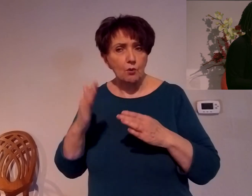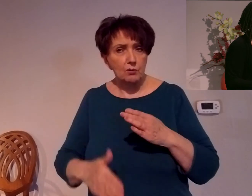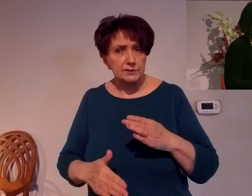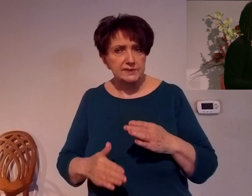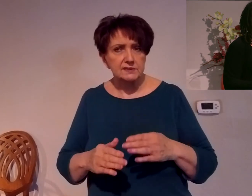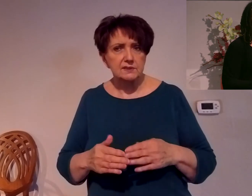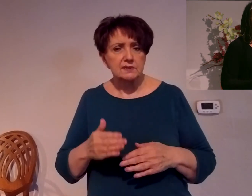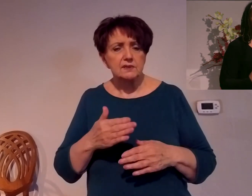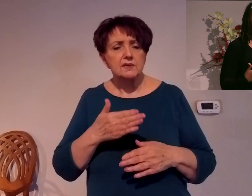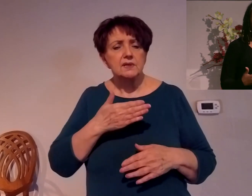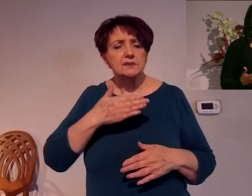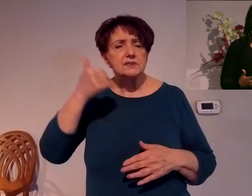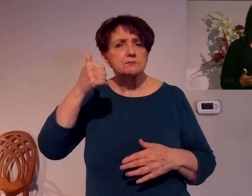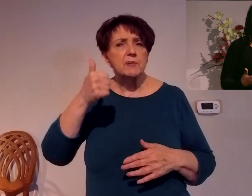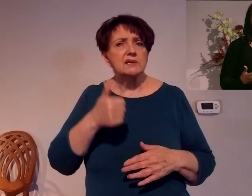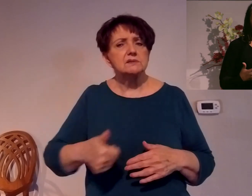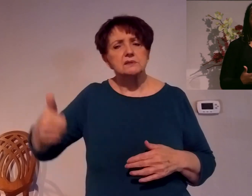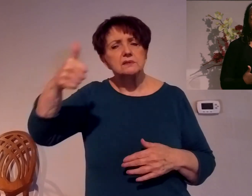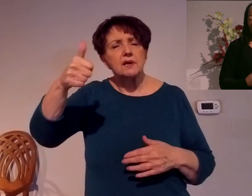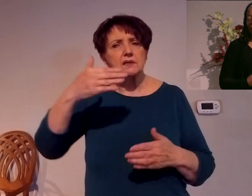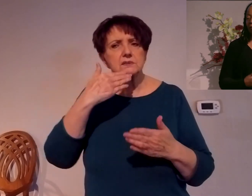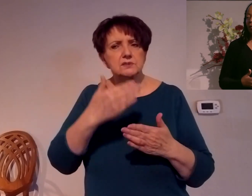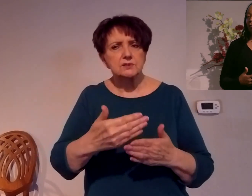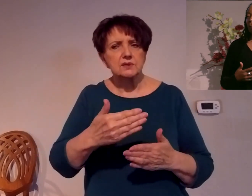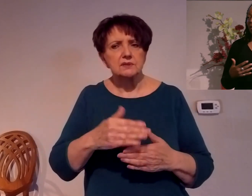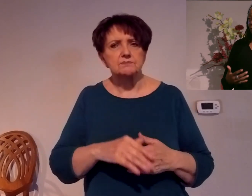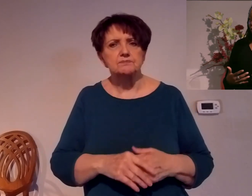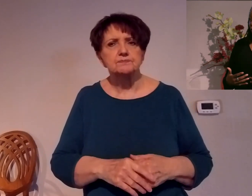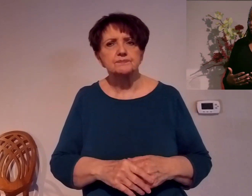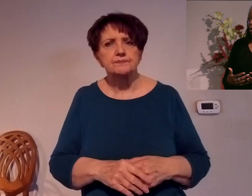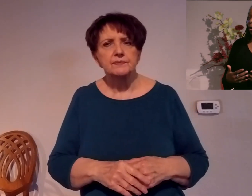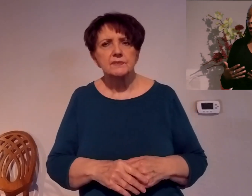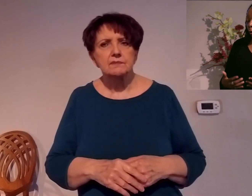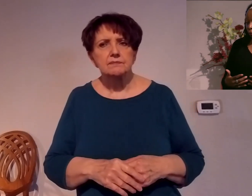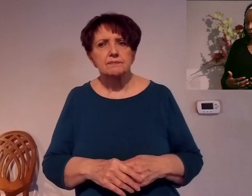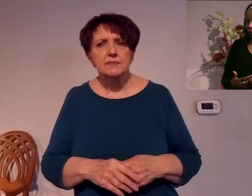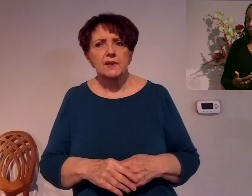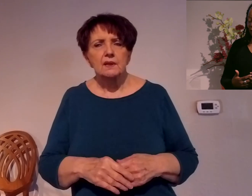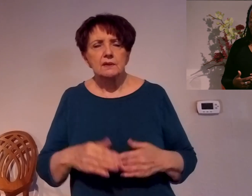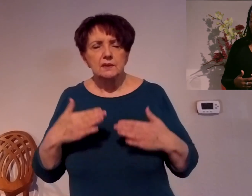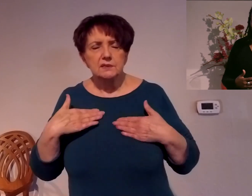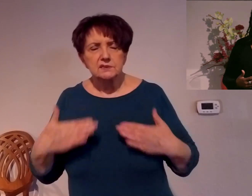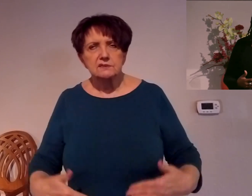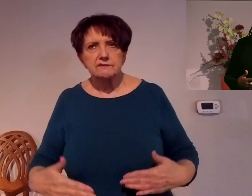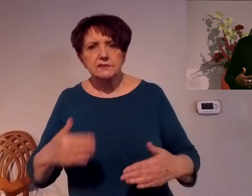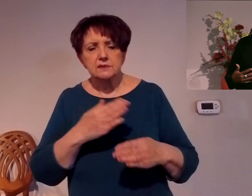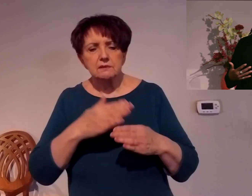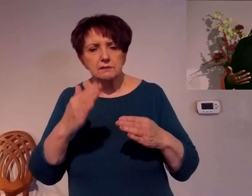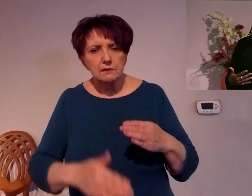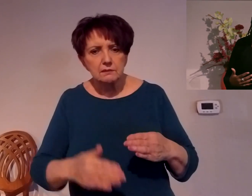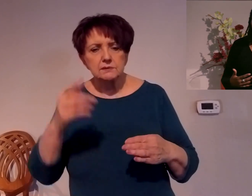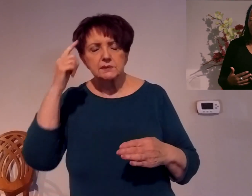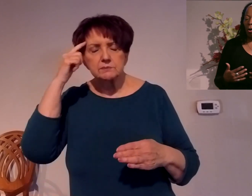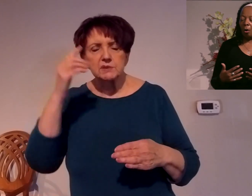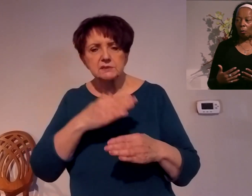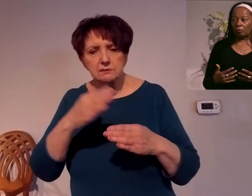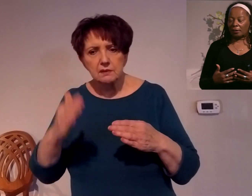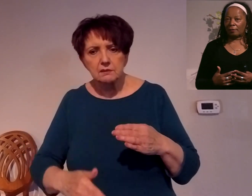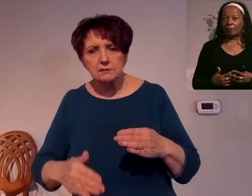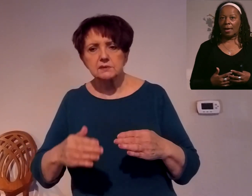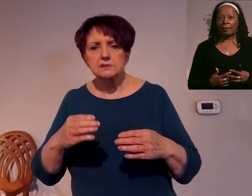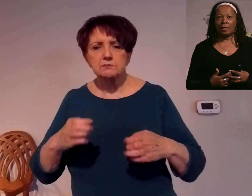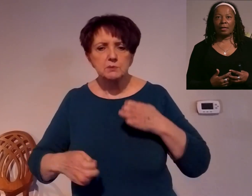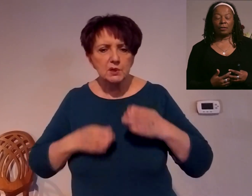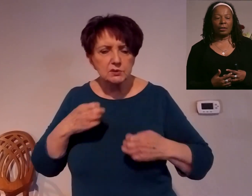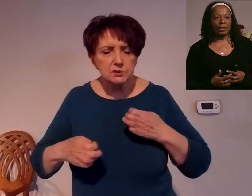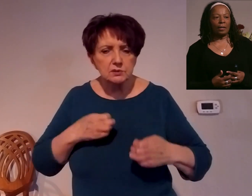and highest good, his physical wholeness, his mental wholeness and healing, his emotional